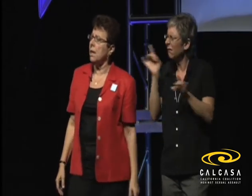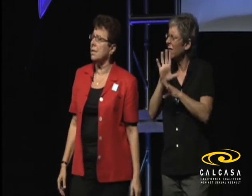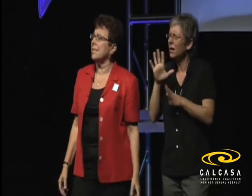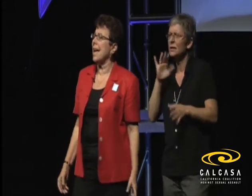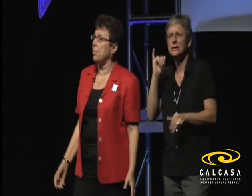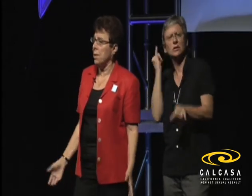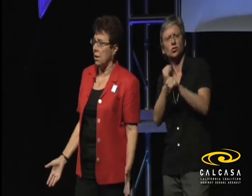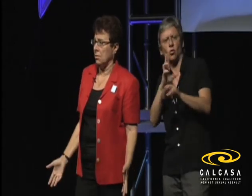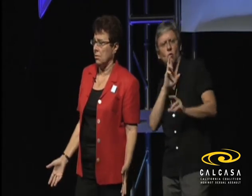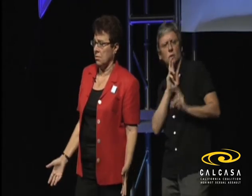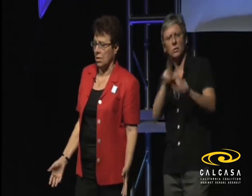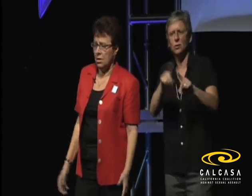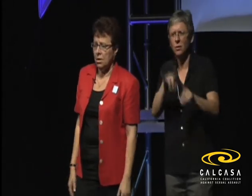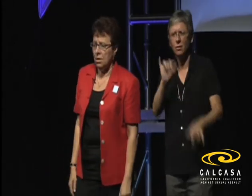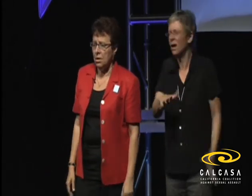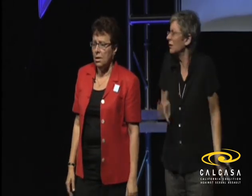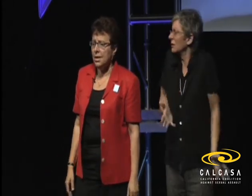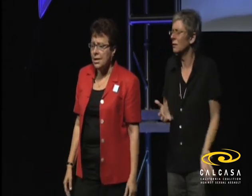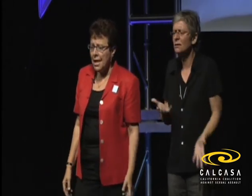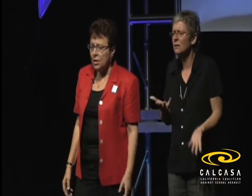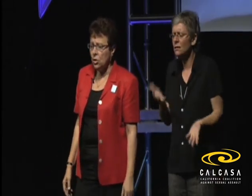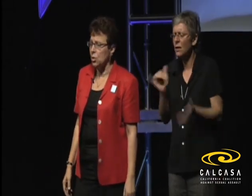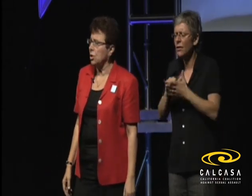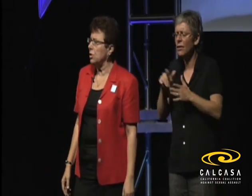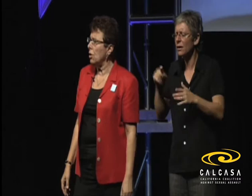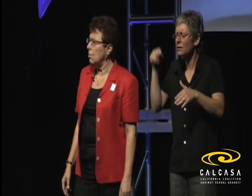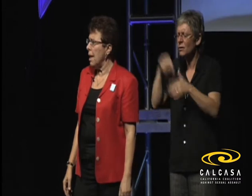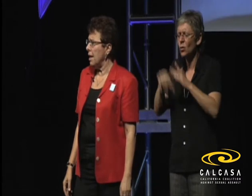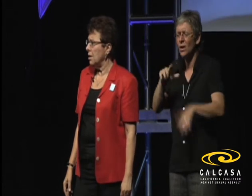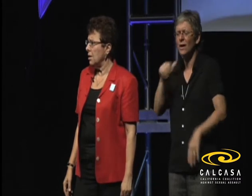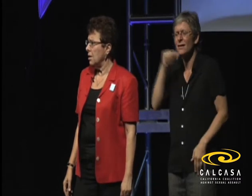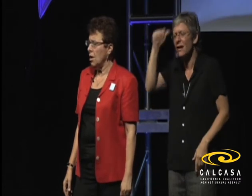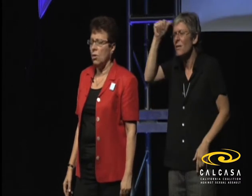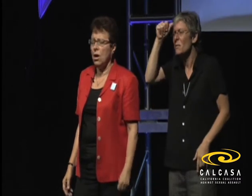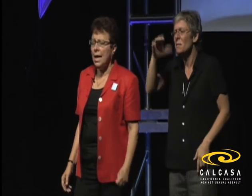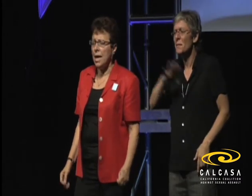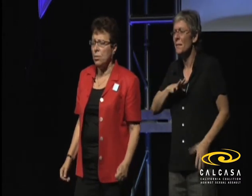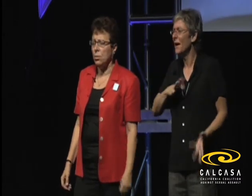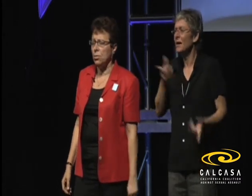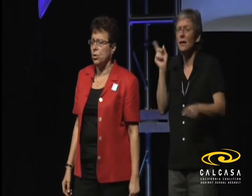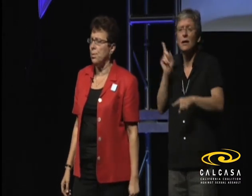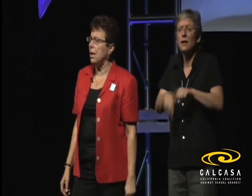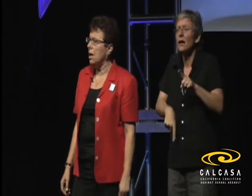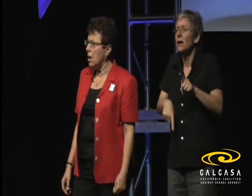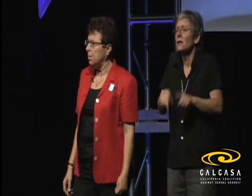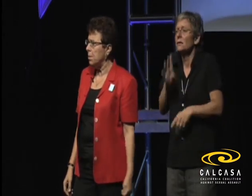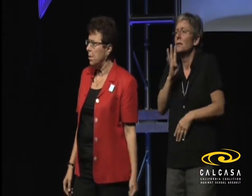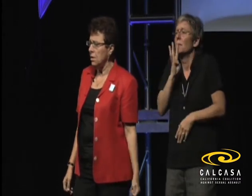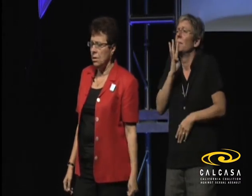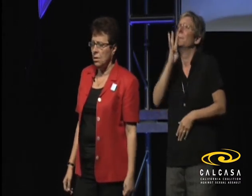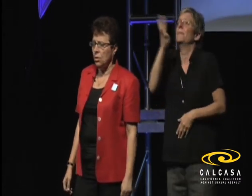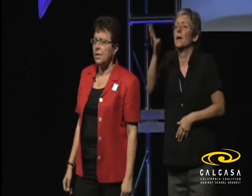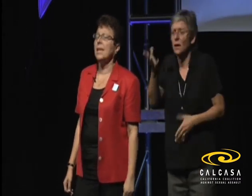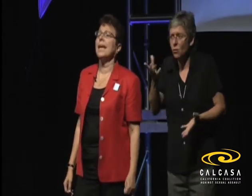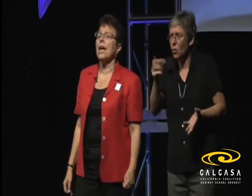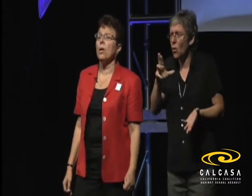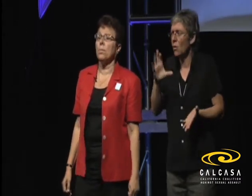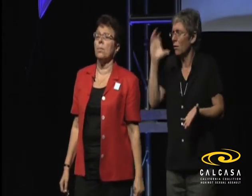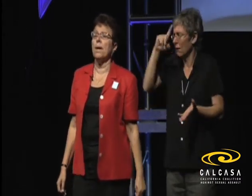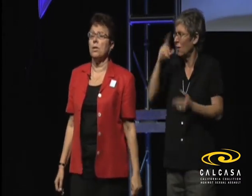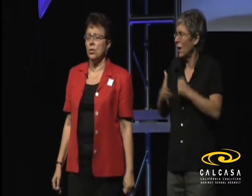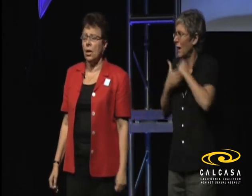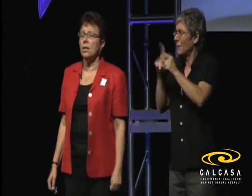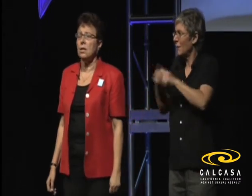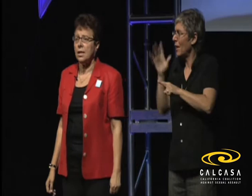institutional responses had been. The extent to which adult men are unable to speak up or seek